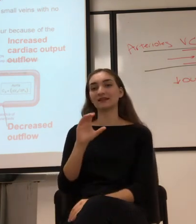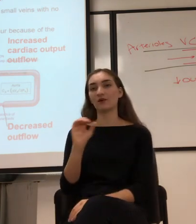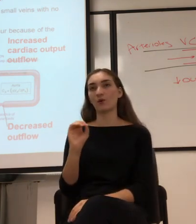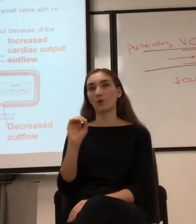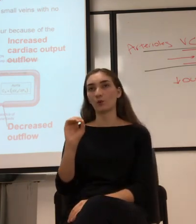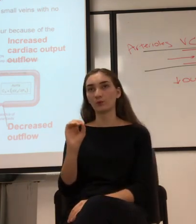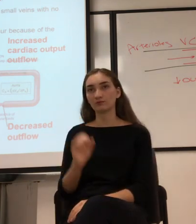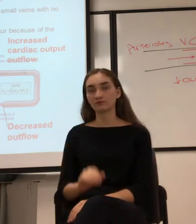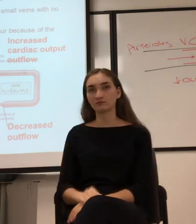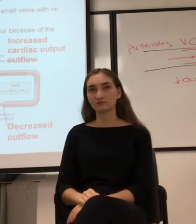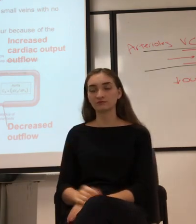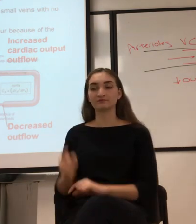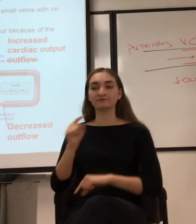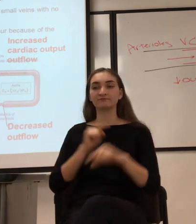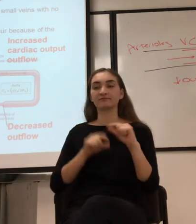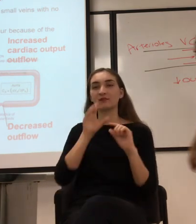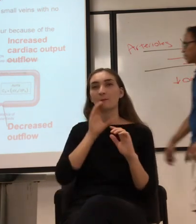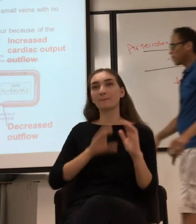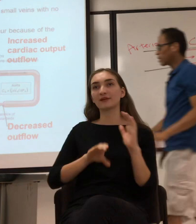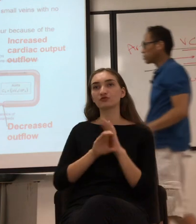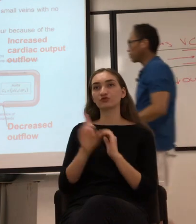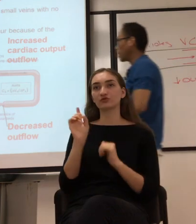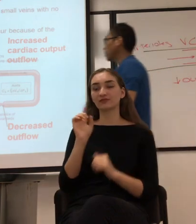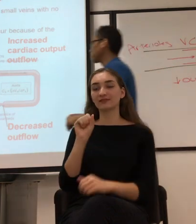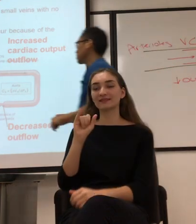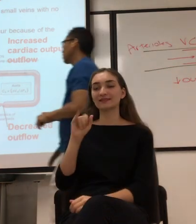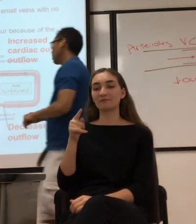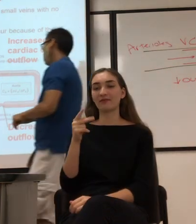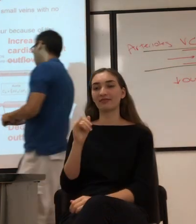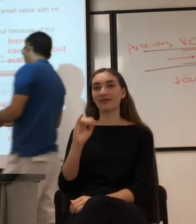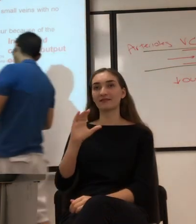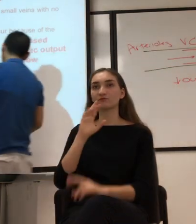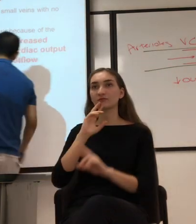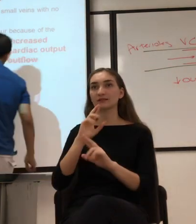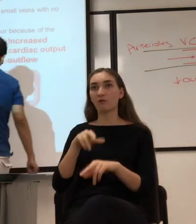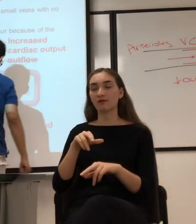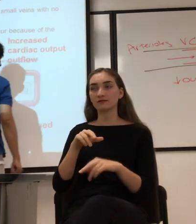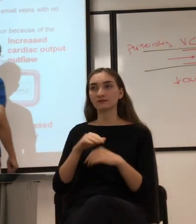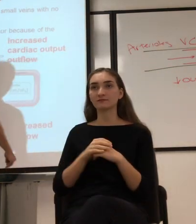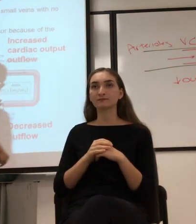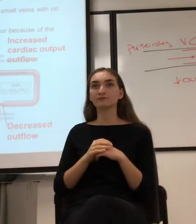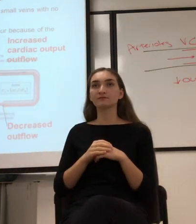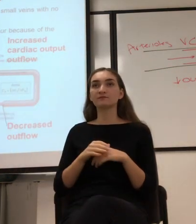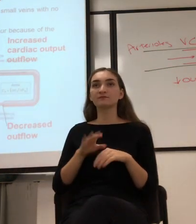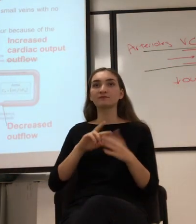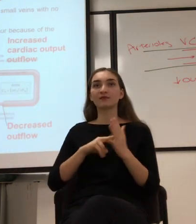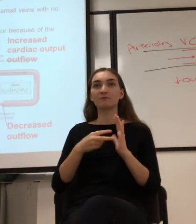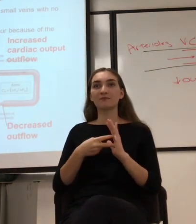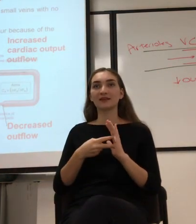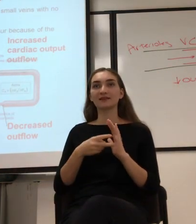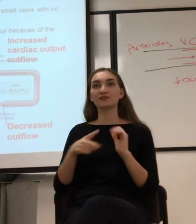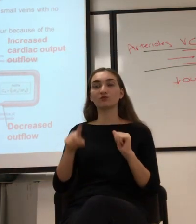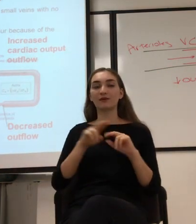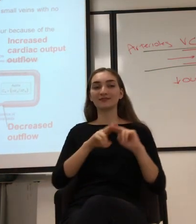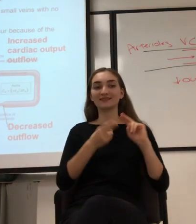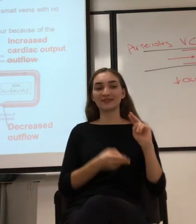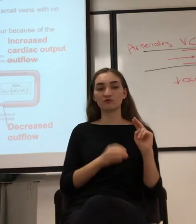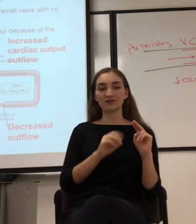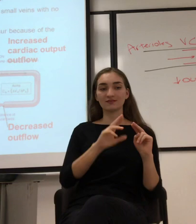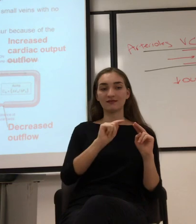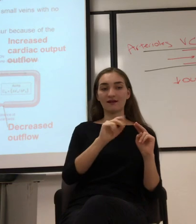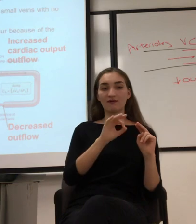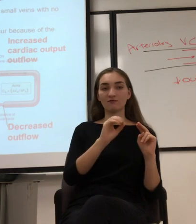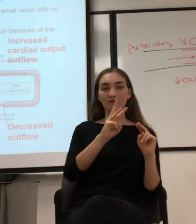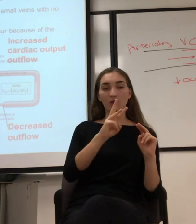So to go back to this picture here, in a sympathetic response, you are decreasing the outflow and increasing the